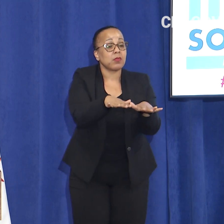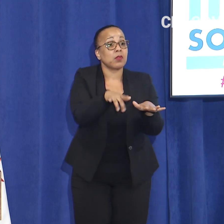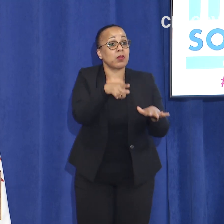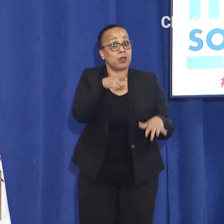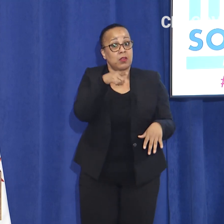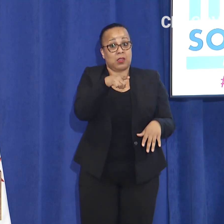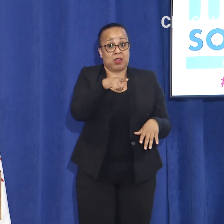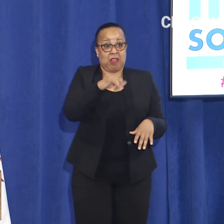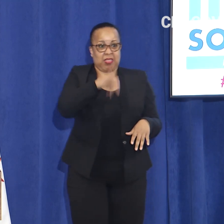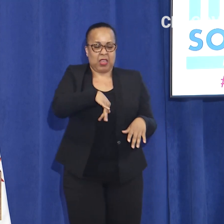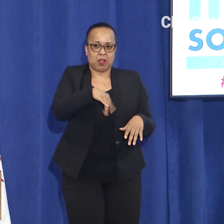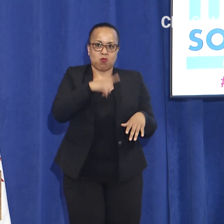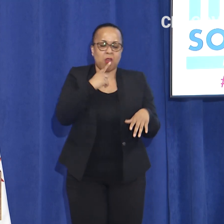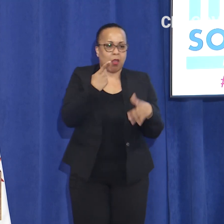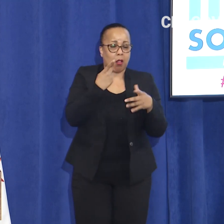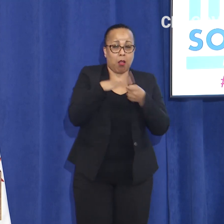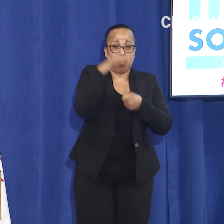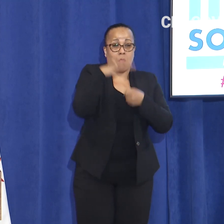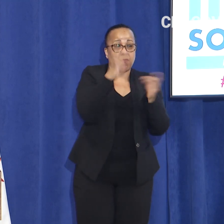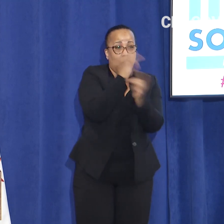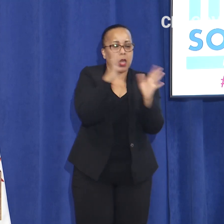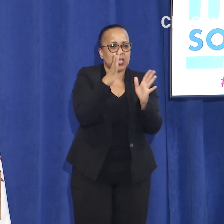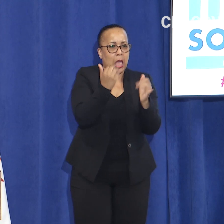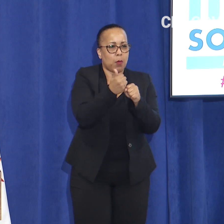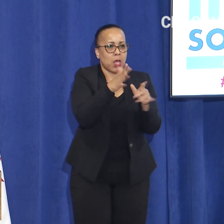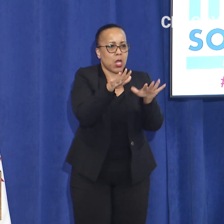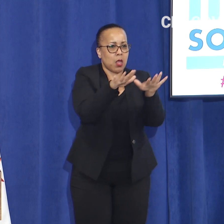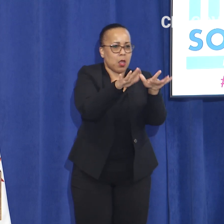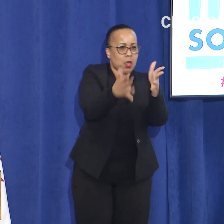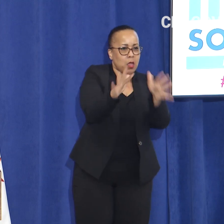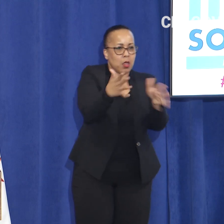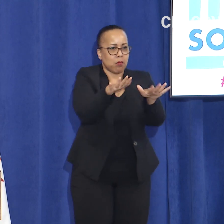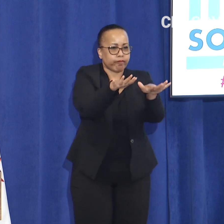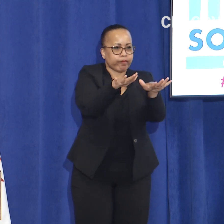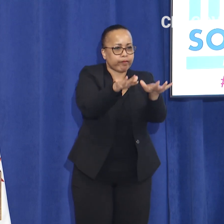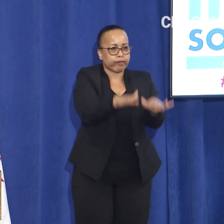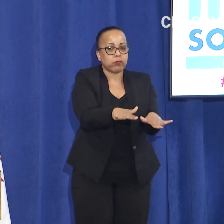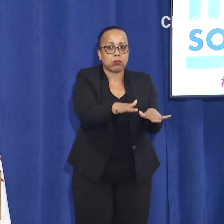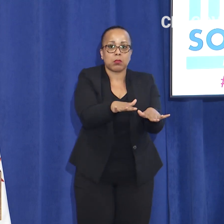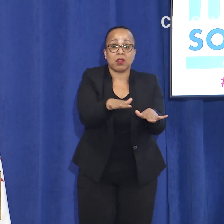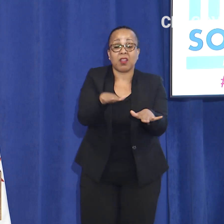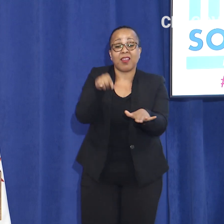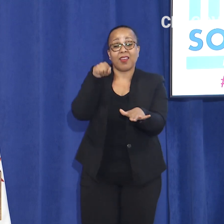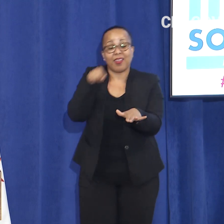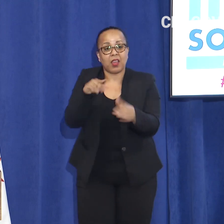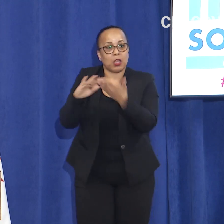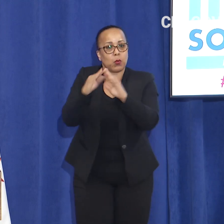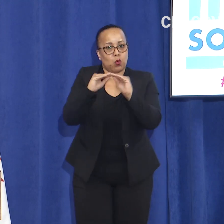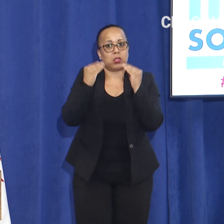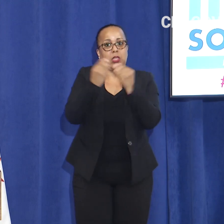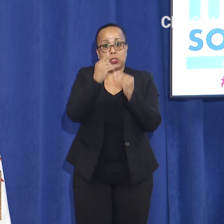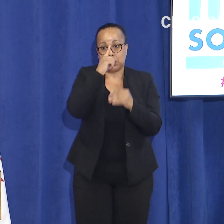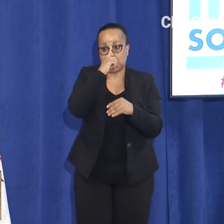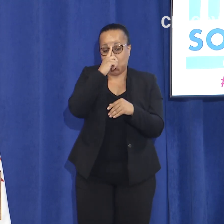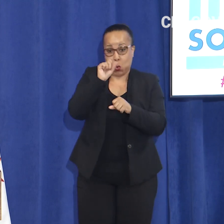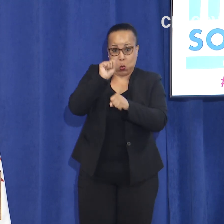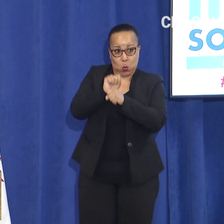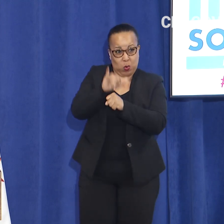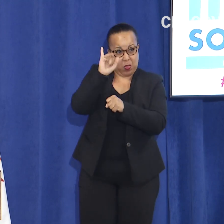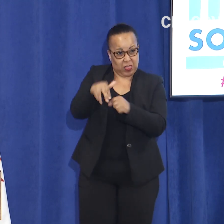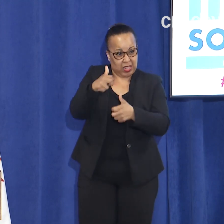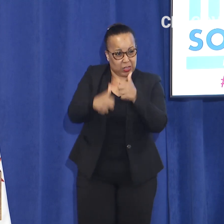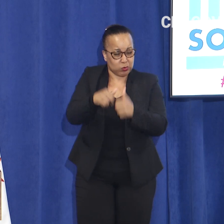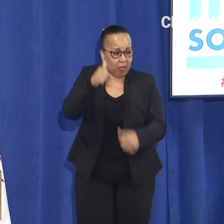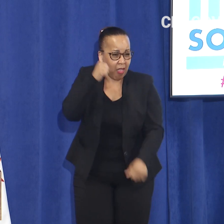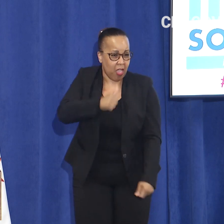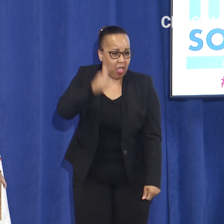of this spiral of violence. So we're investing there and investing in community organizations that work on these issues every